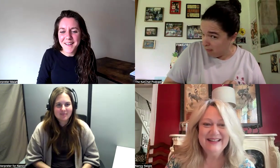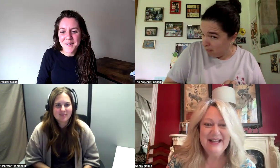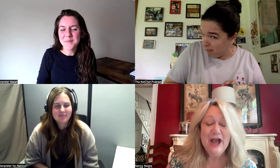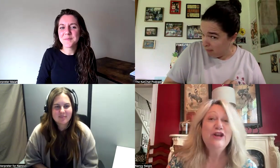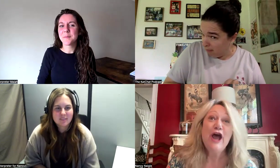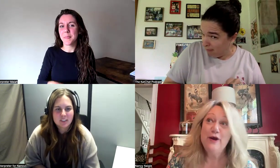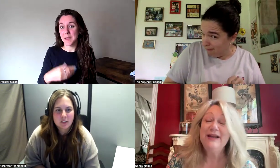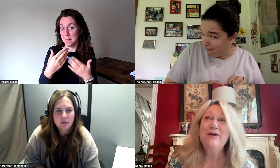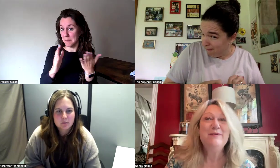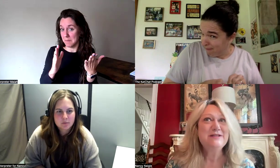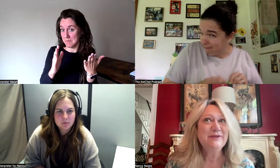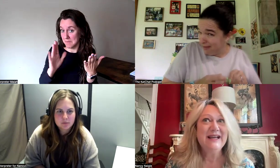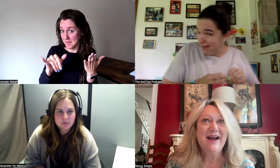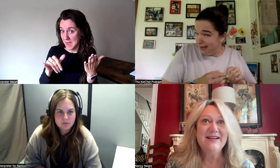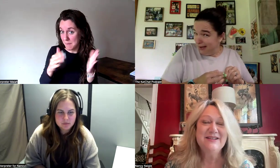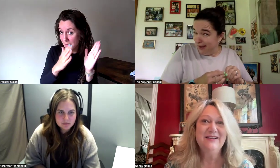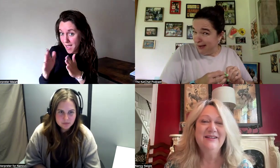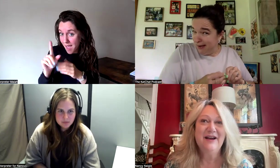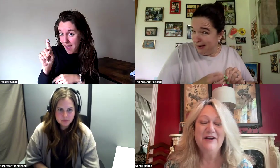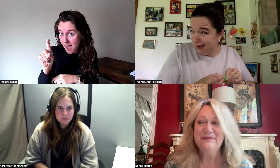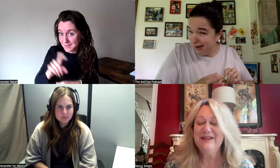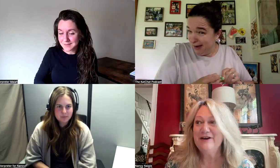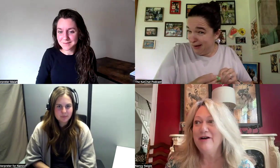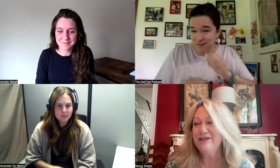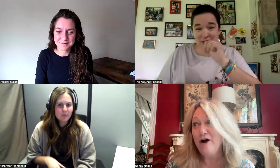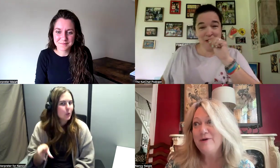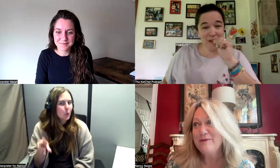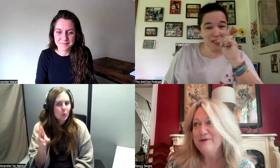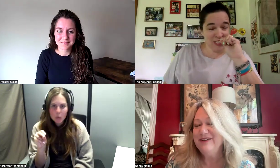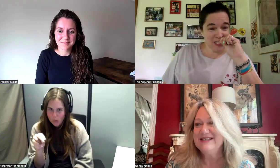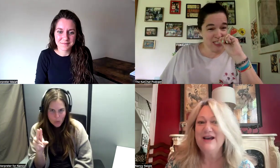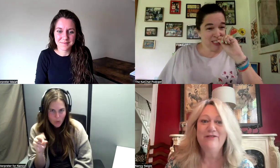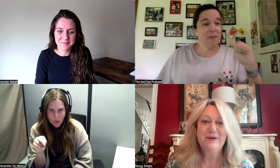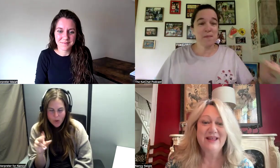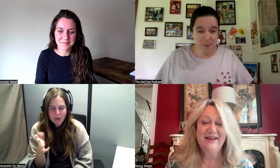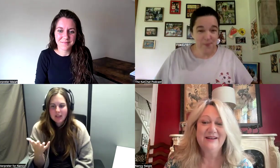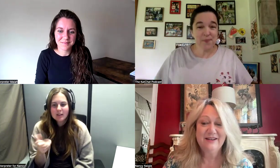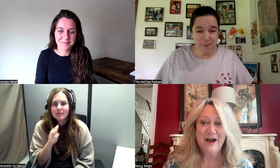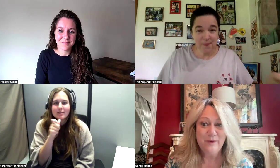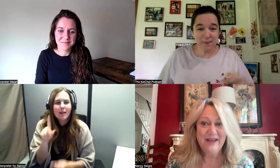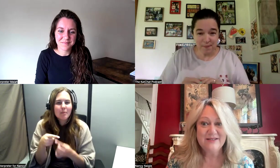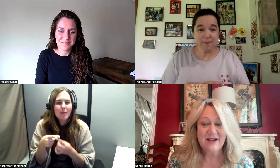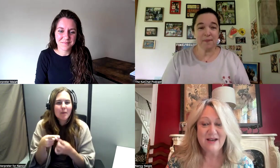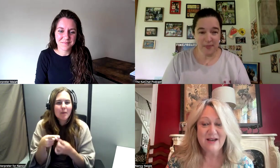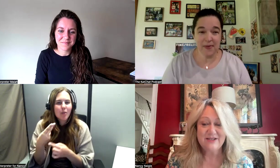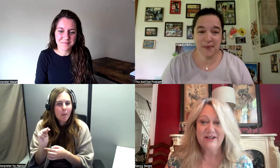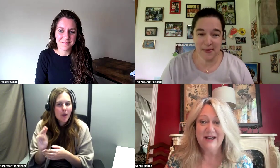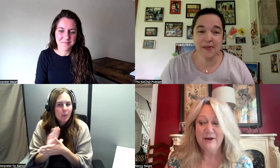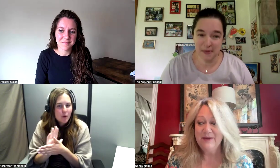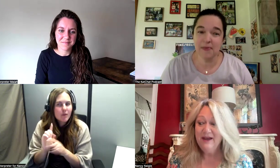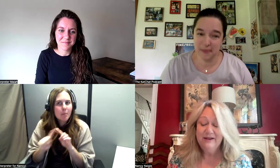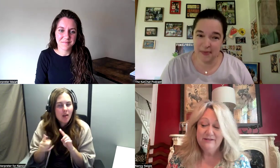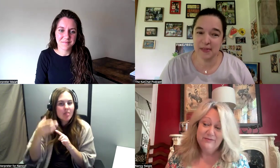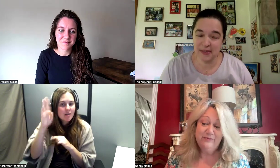Brandon? no, and no, it wasn't really a nod to the Hallmark movie itself, but that the Godwink is